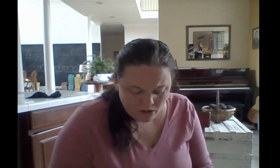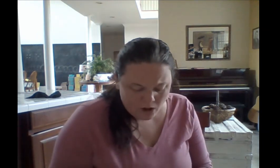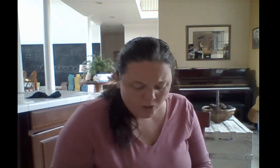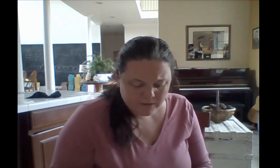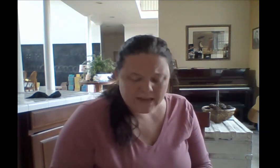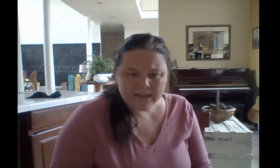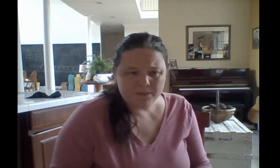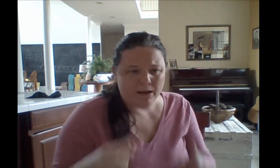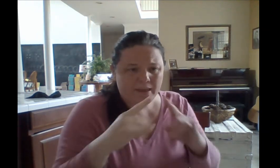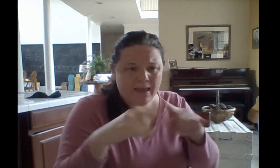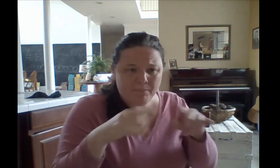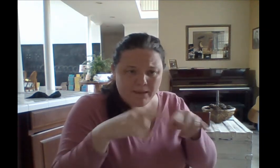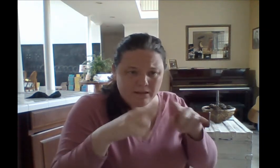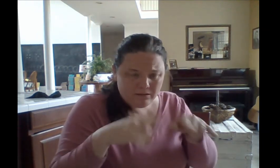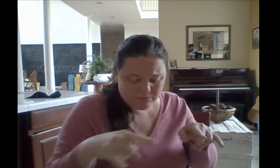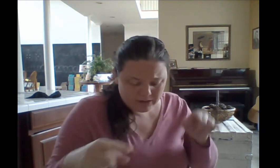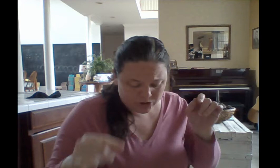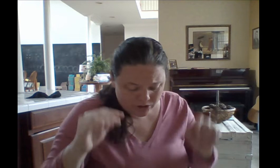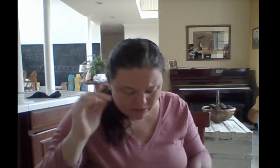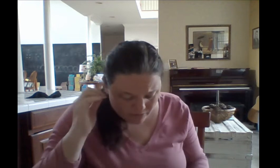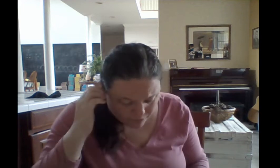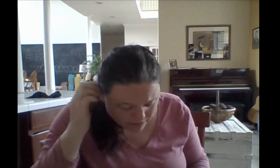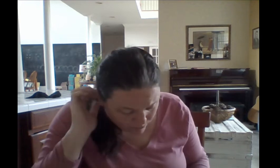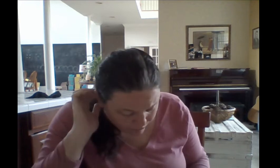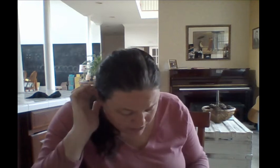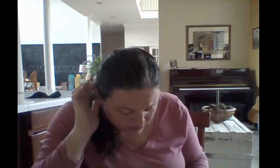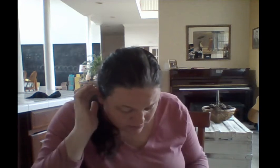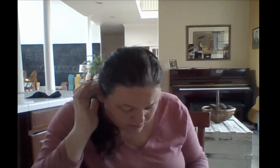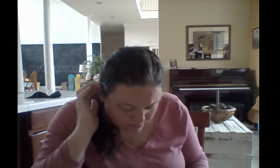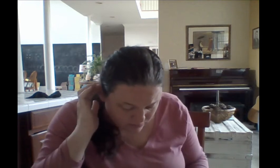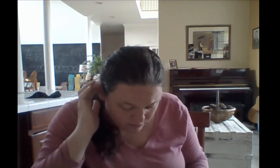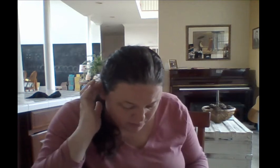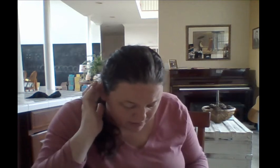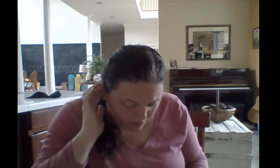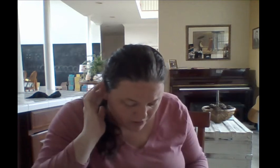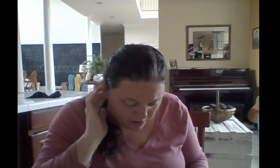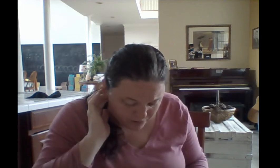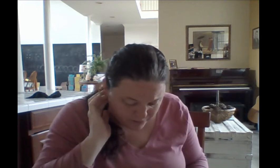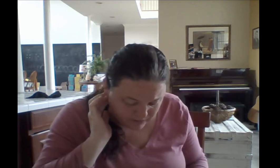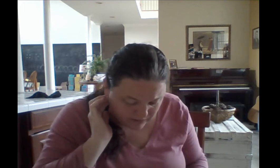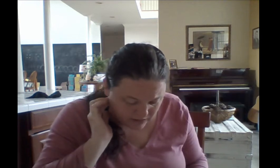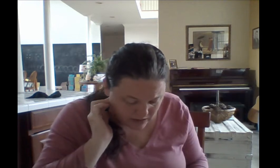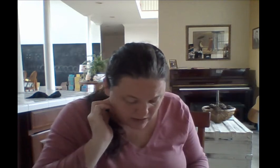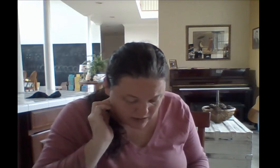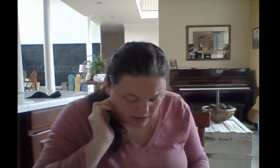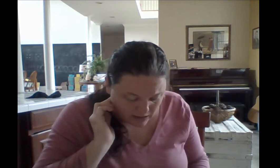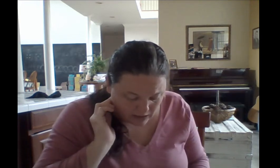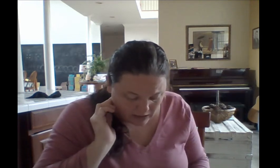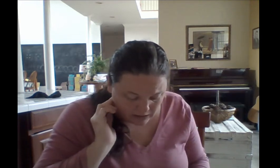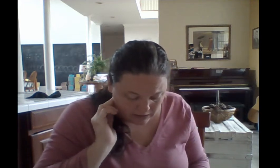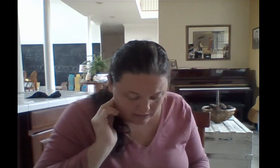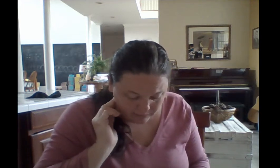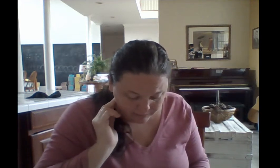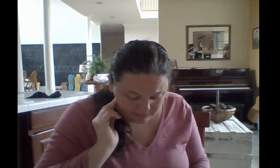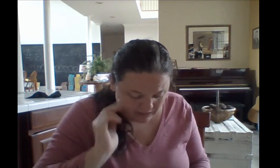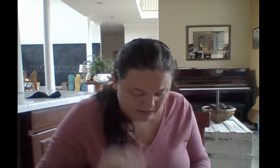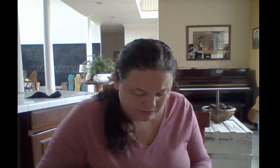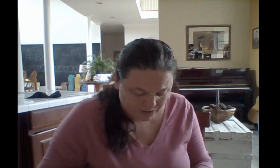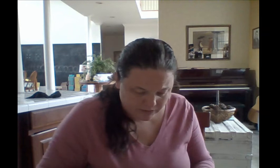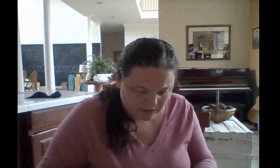All those signs about camping, make sure you get refreshing your memory on those. I didn't go too in depth